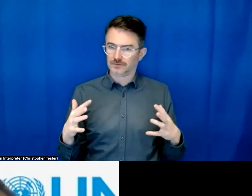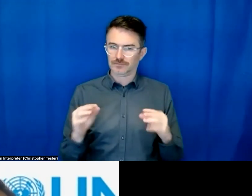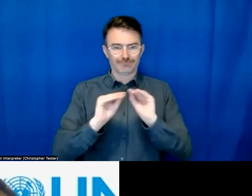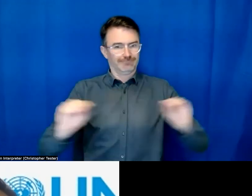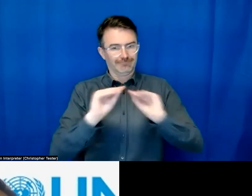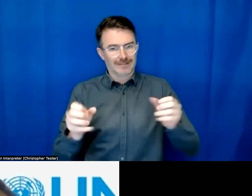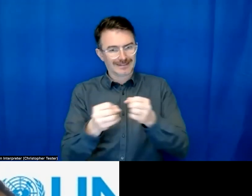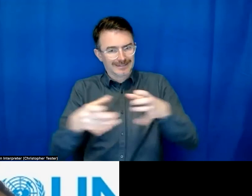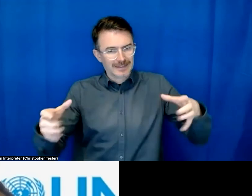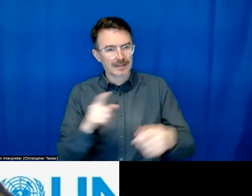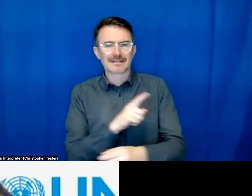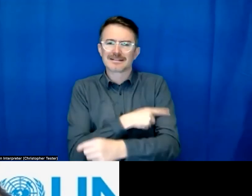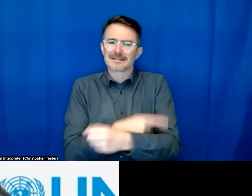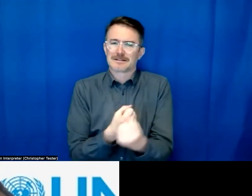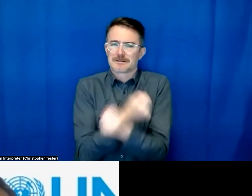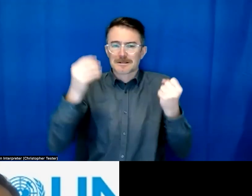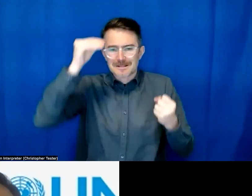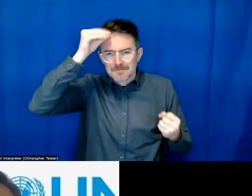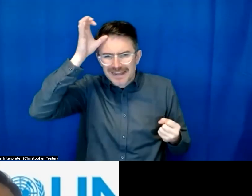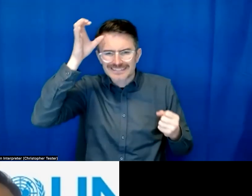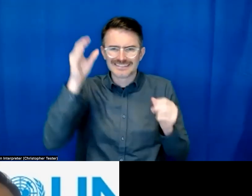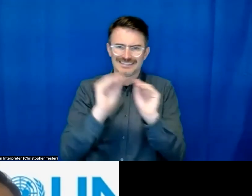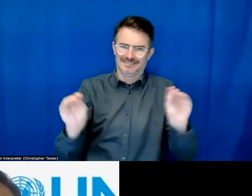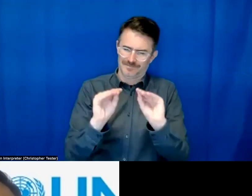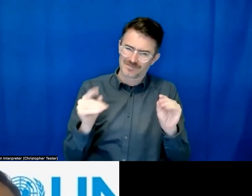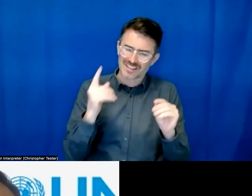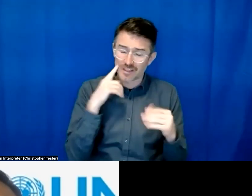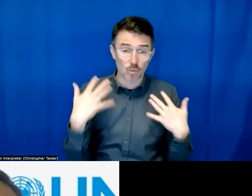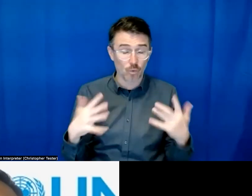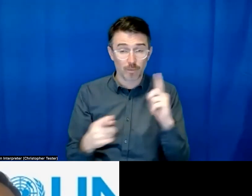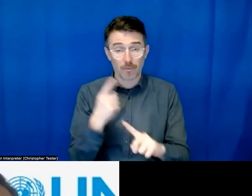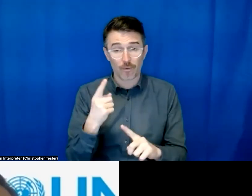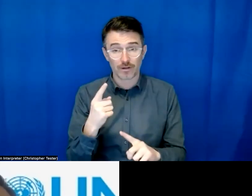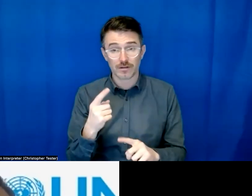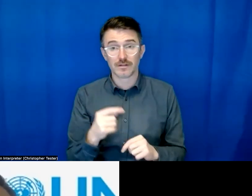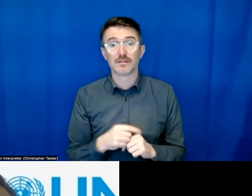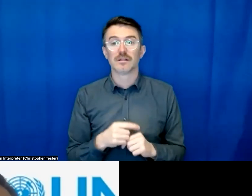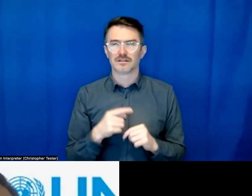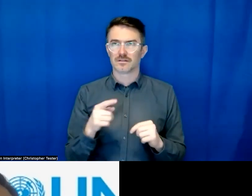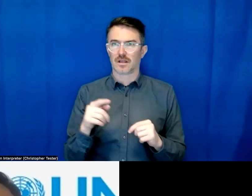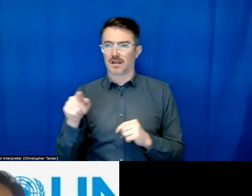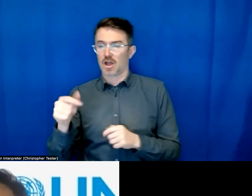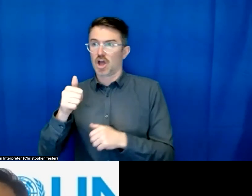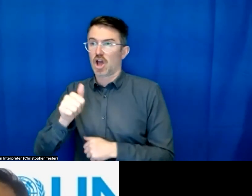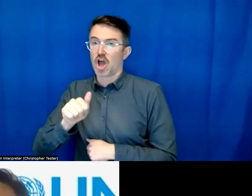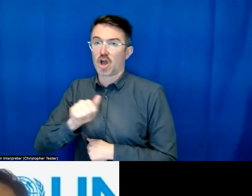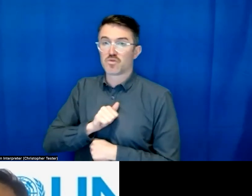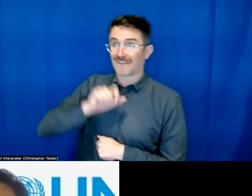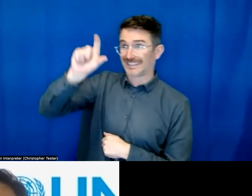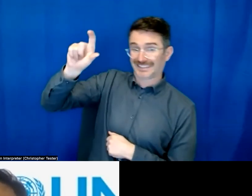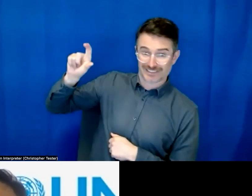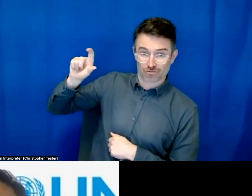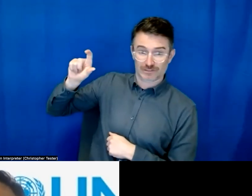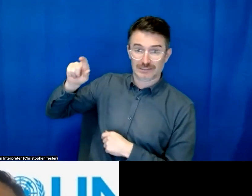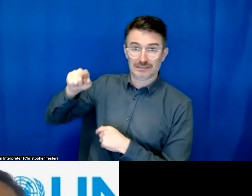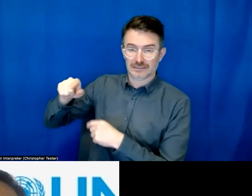because our experience from number of private sector driven climate finance is often there's no element of capacity